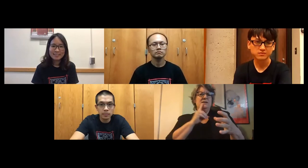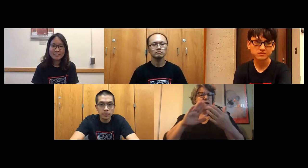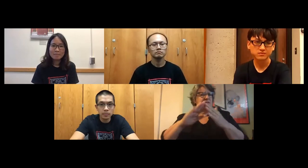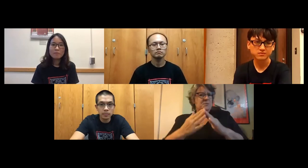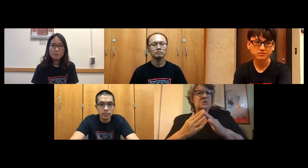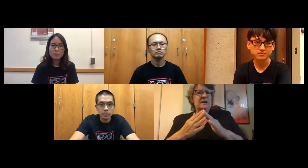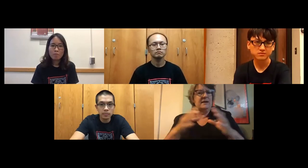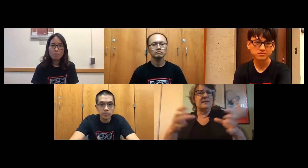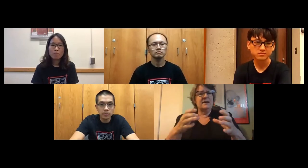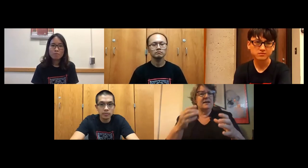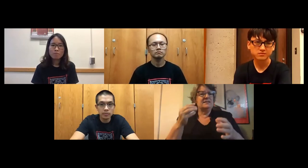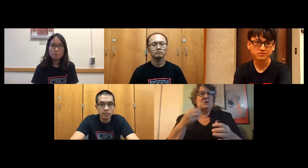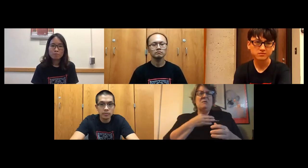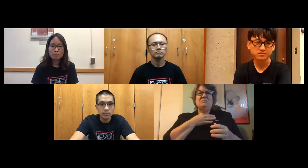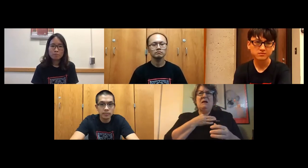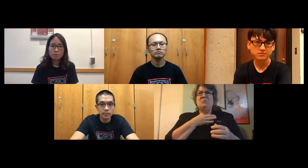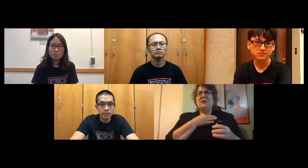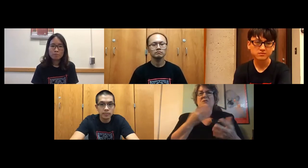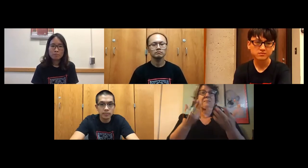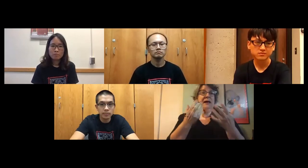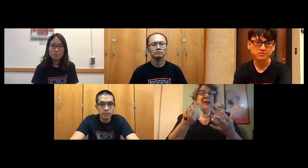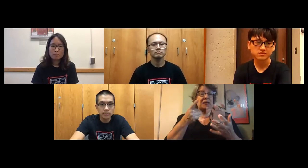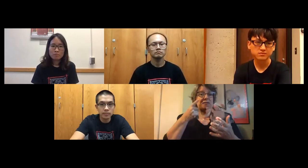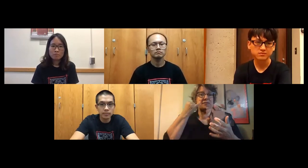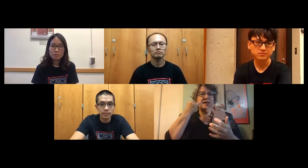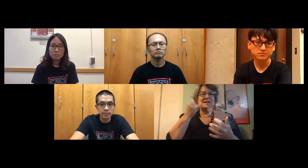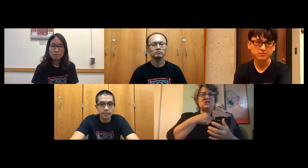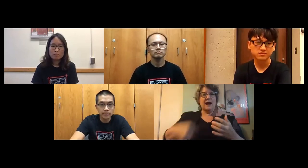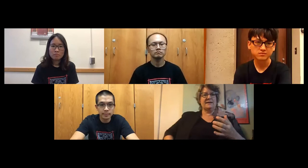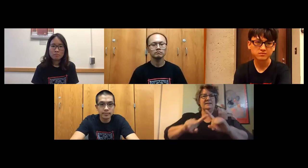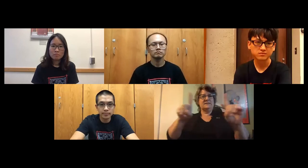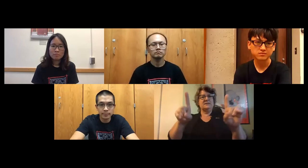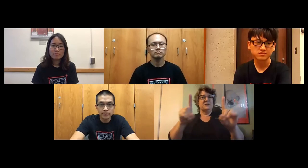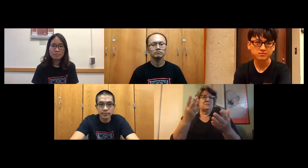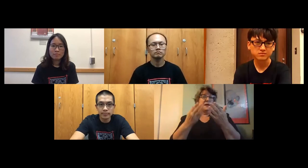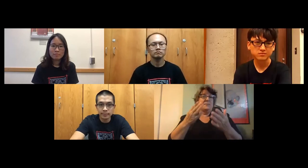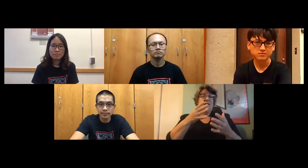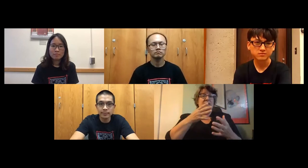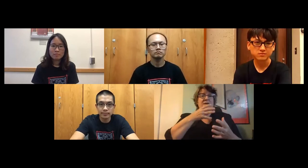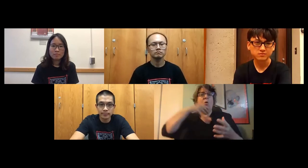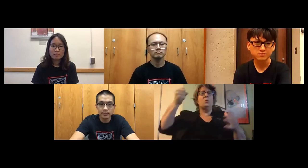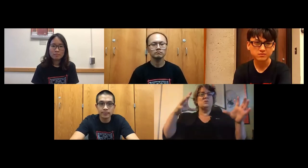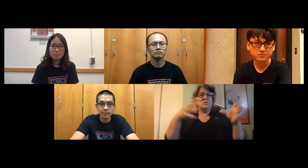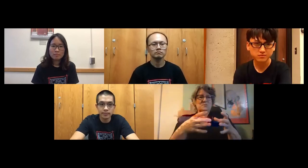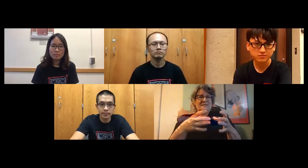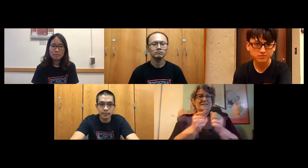deaf community. And so I'm wondering maybe if in China it's different, maybe older groups get